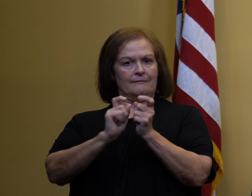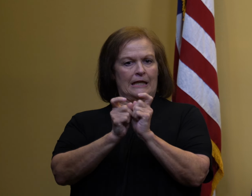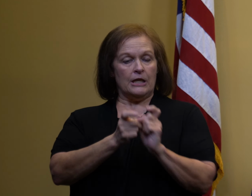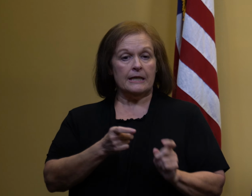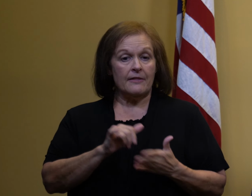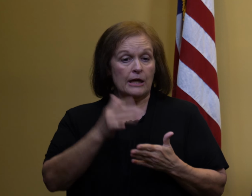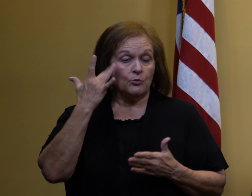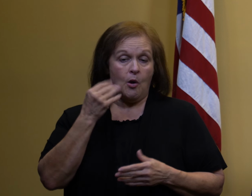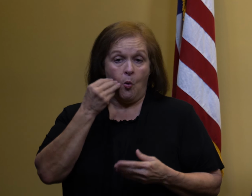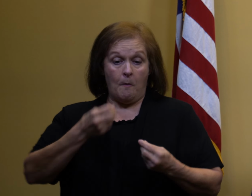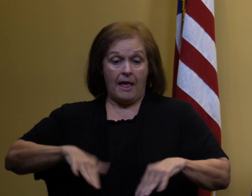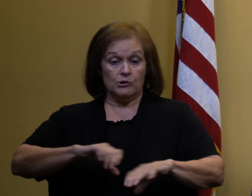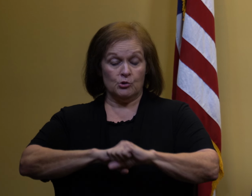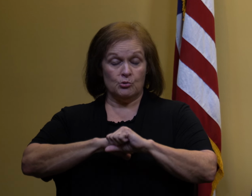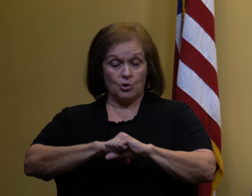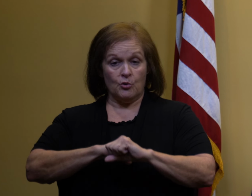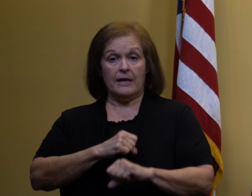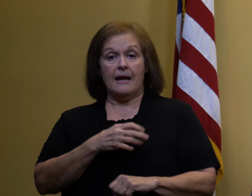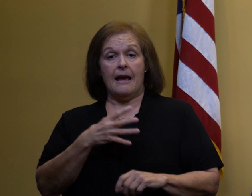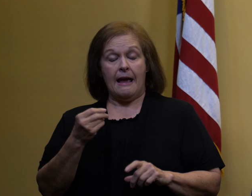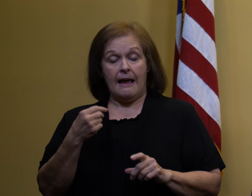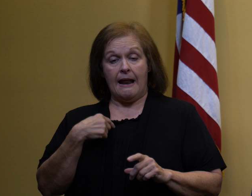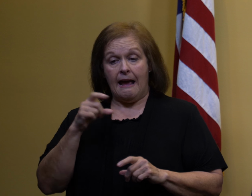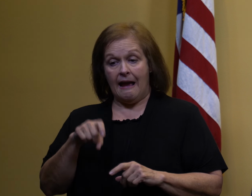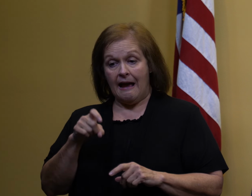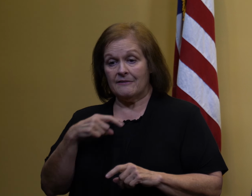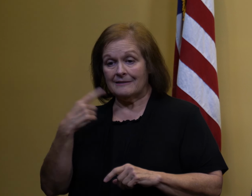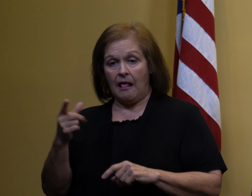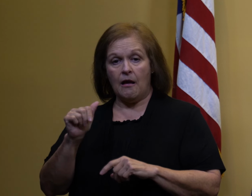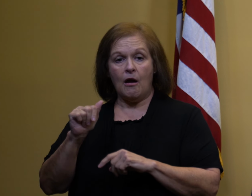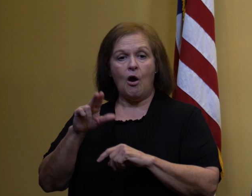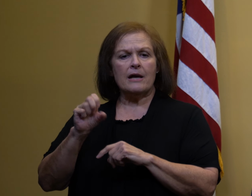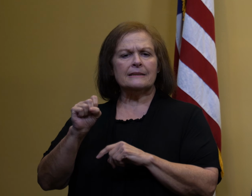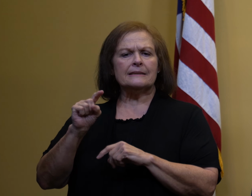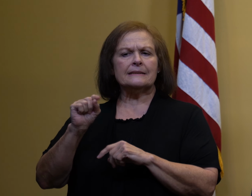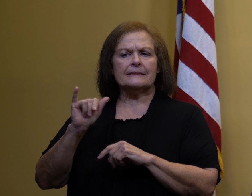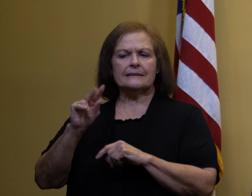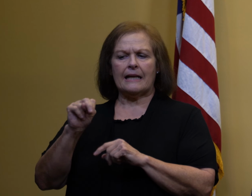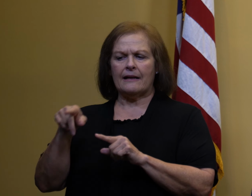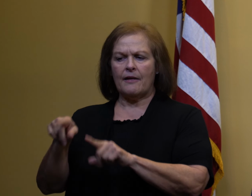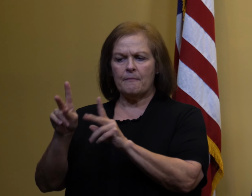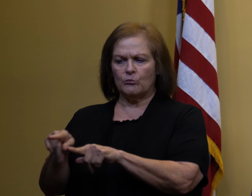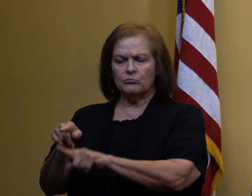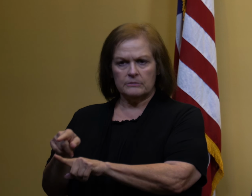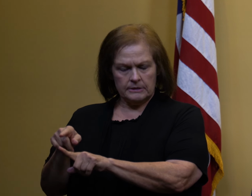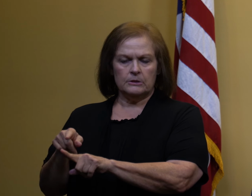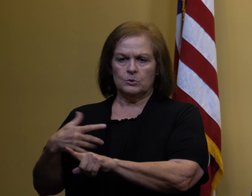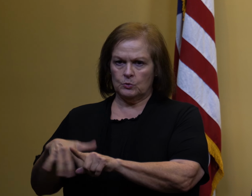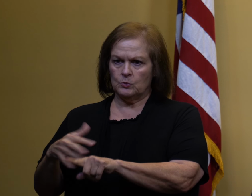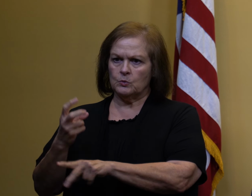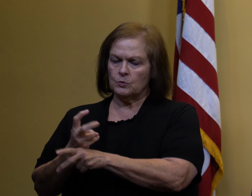Office of Homeland Security, and I will have to give a little shout out to Austin Feldbaum. Austin has been on top of this front and